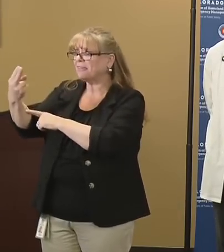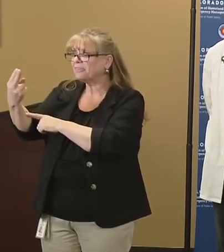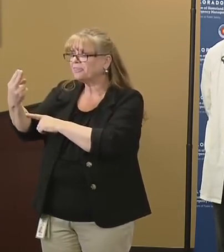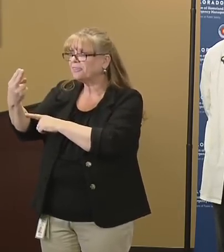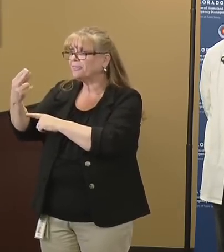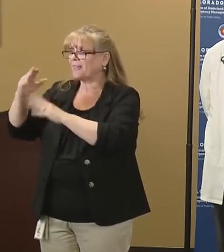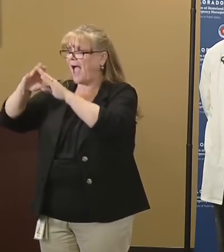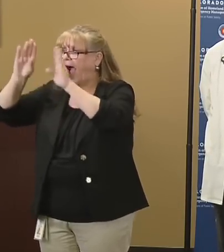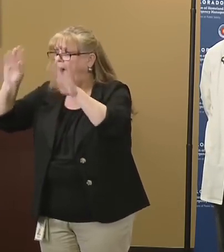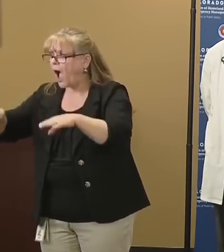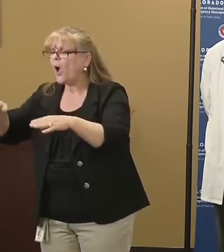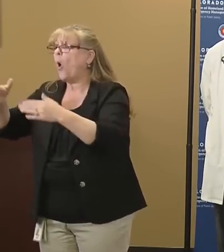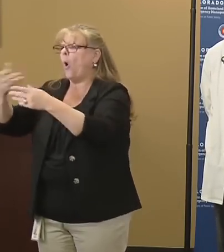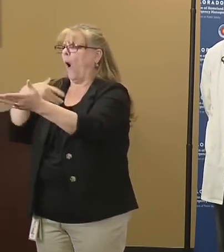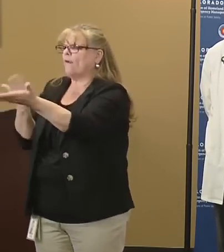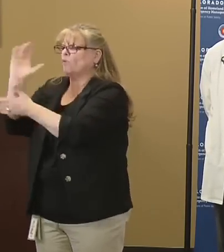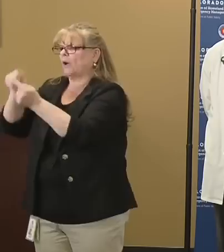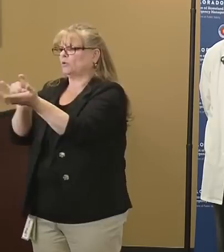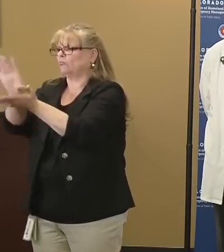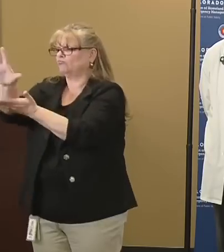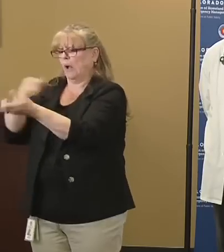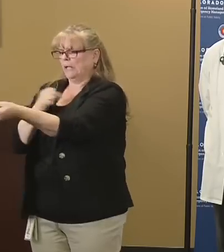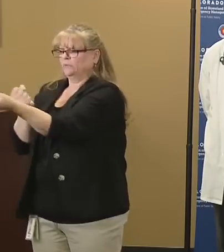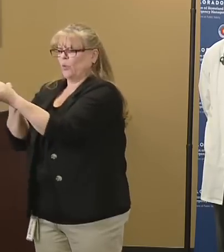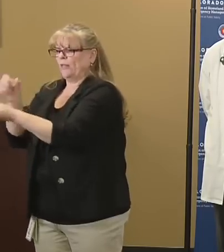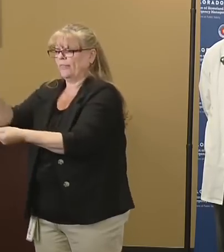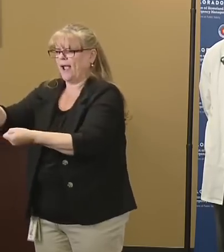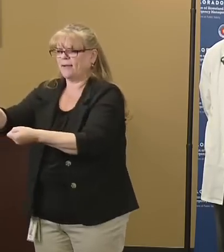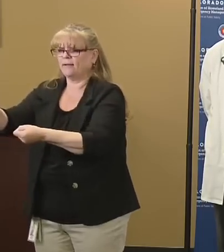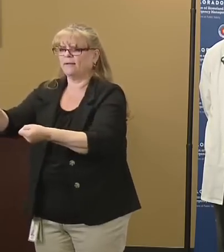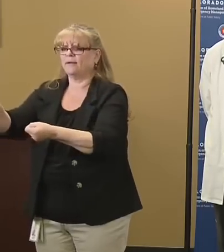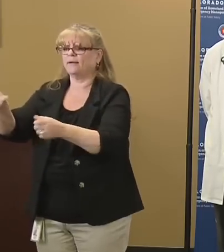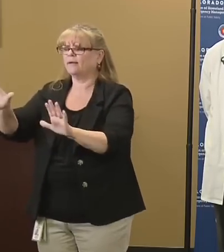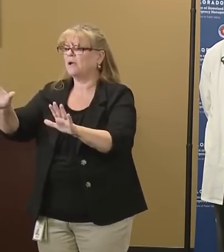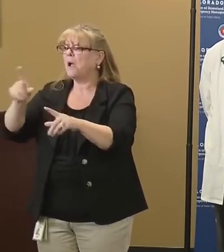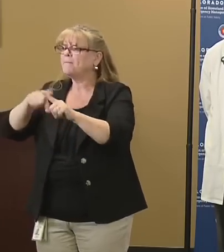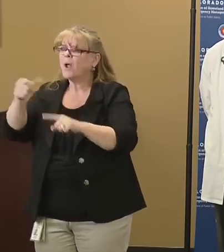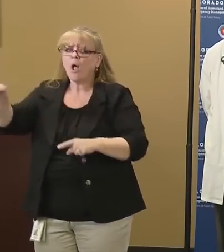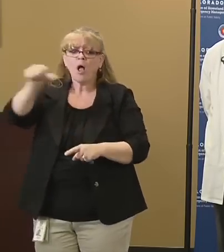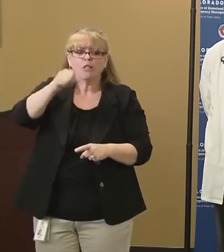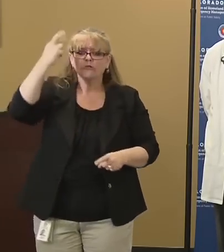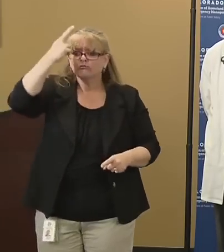guidance that's been issued. Our state resources will not be accomplice to any